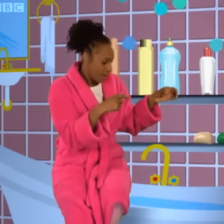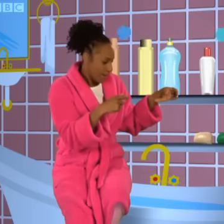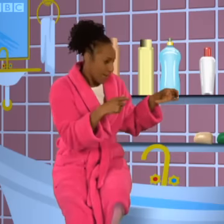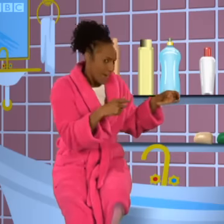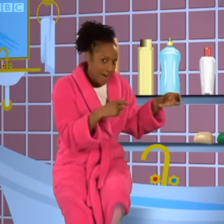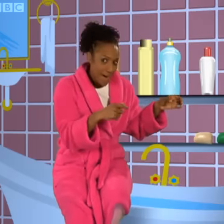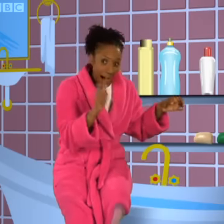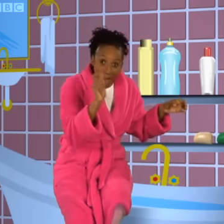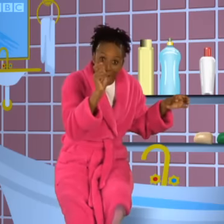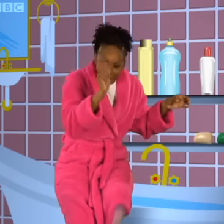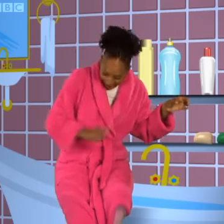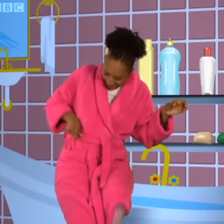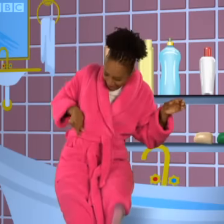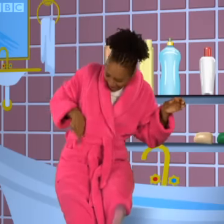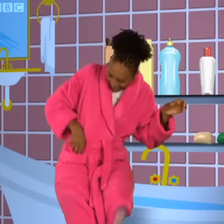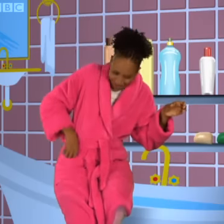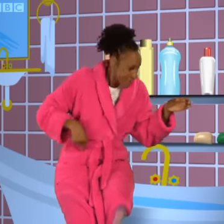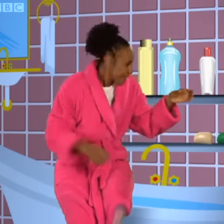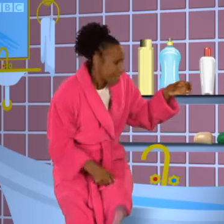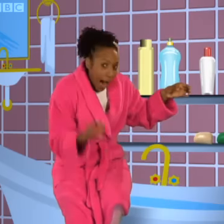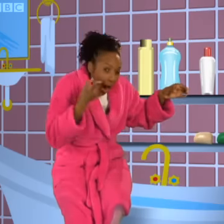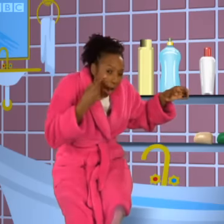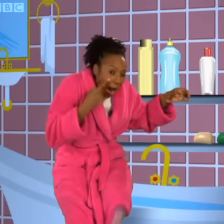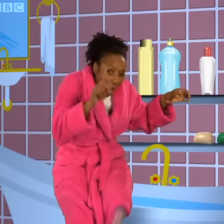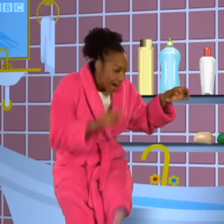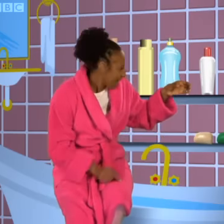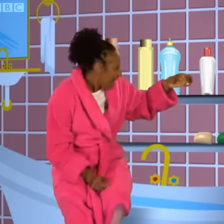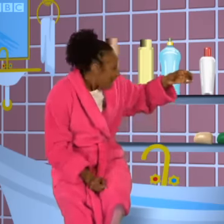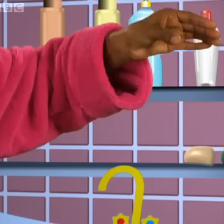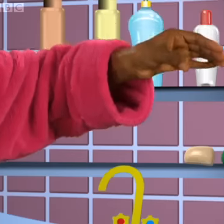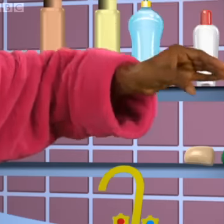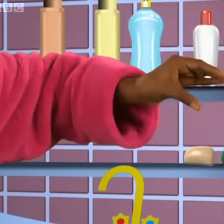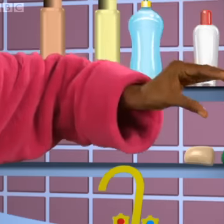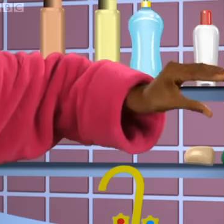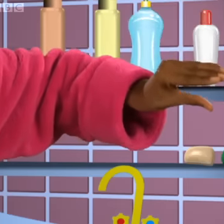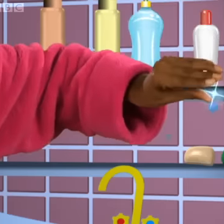So I poured in the lot to see what it would do.